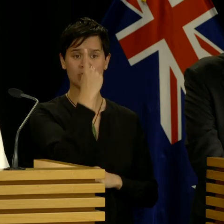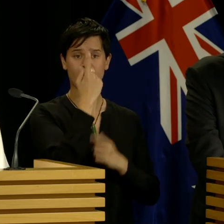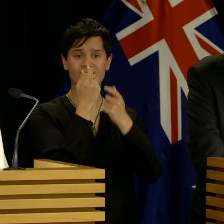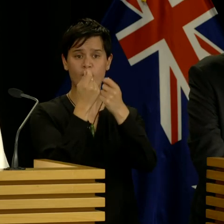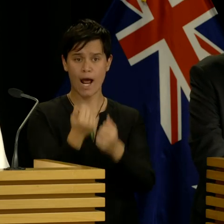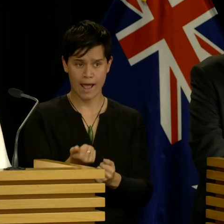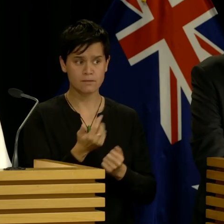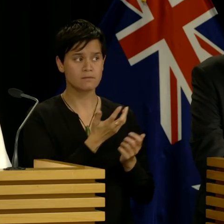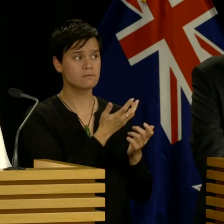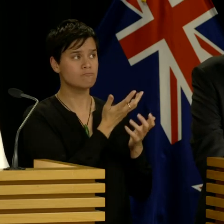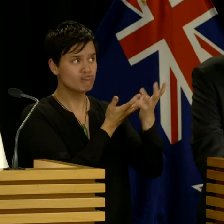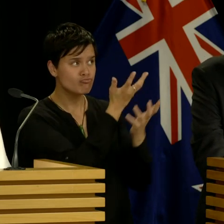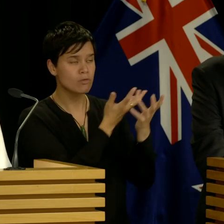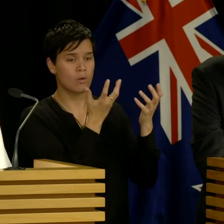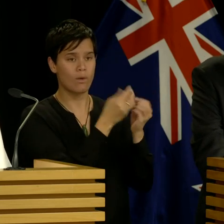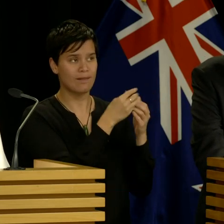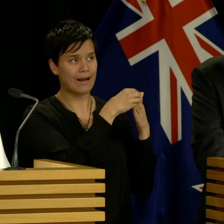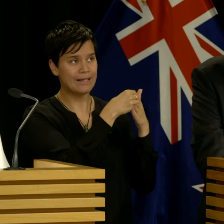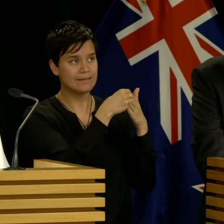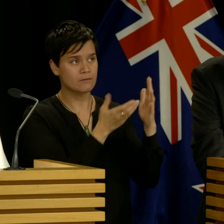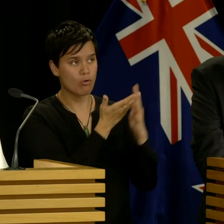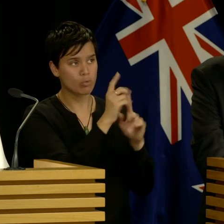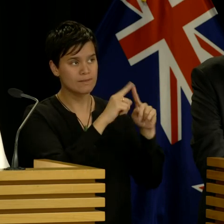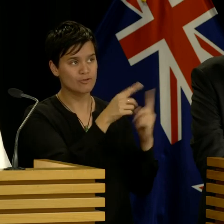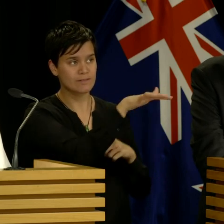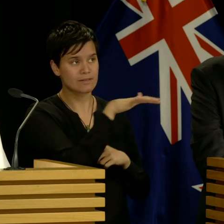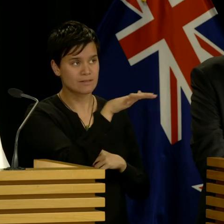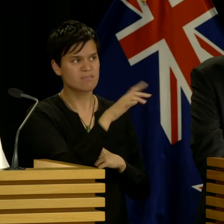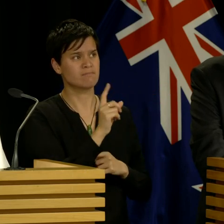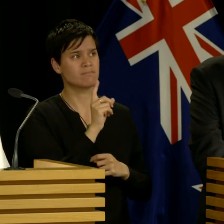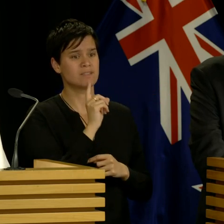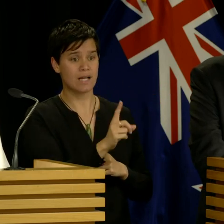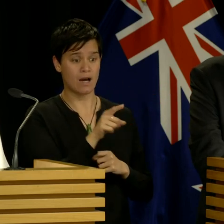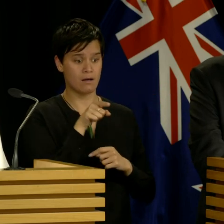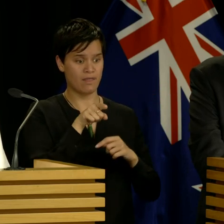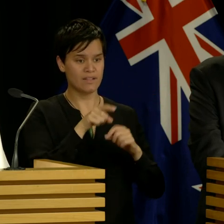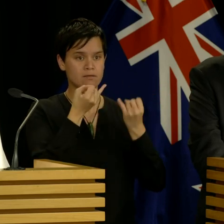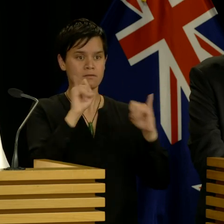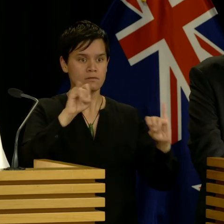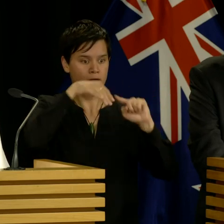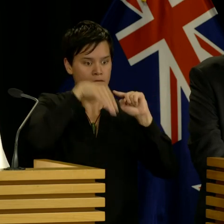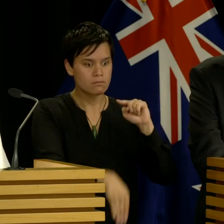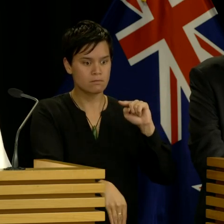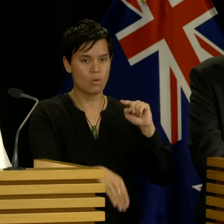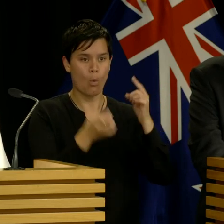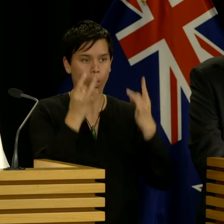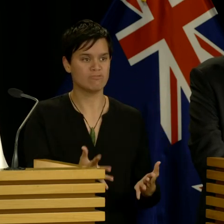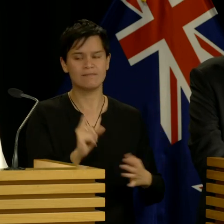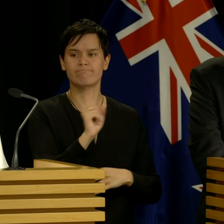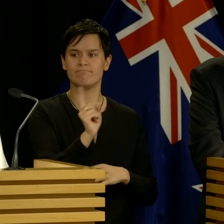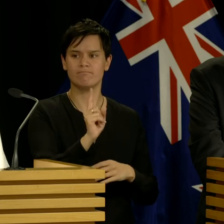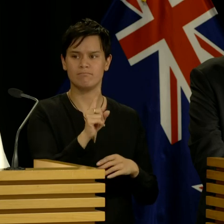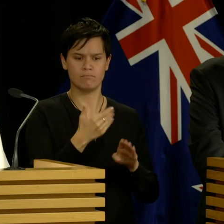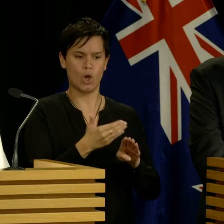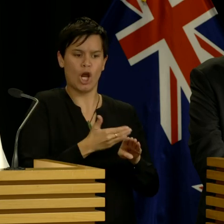had directly with leaders in those different sectors, is that we are at the very early stages. We don't want to wait, however, till we're in